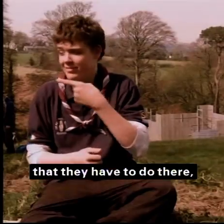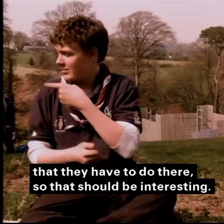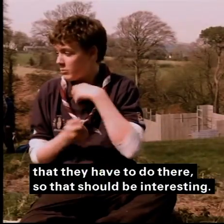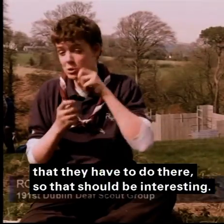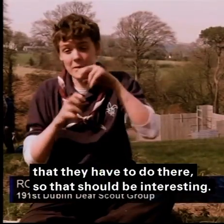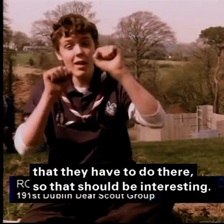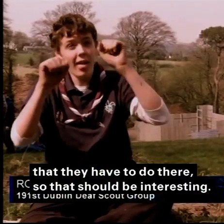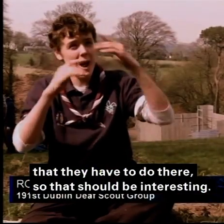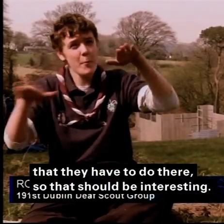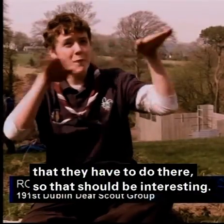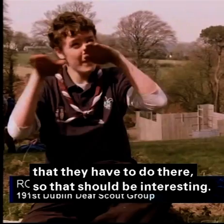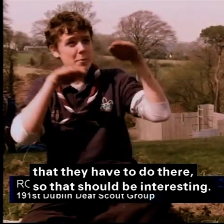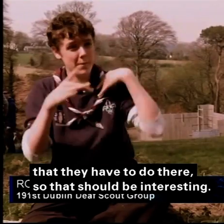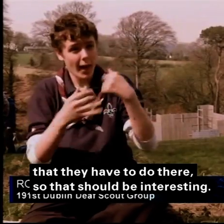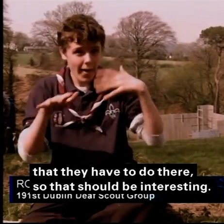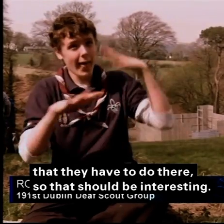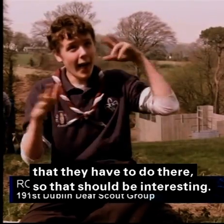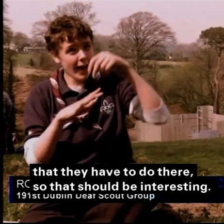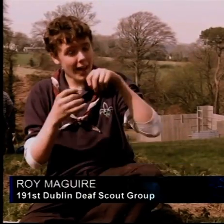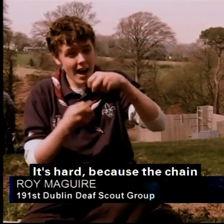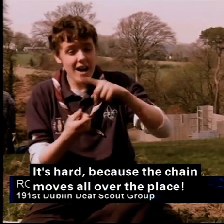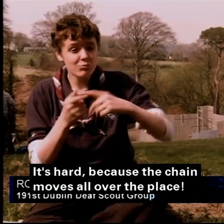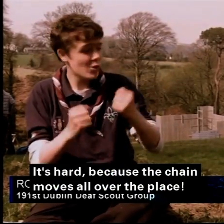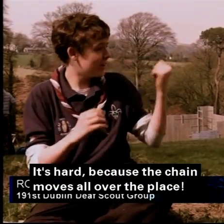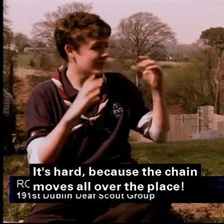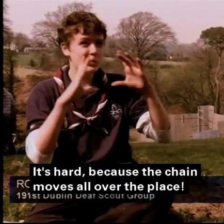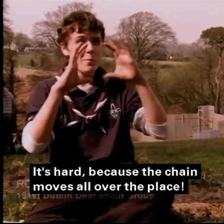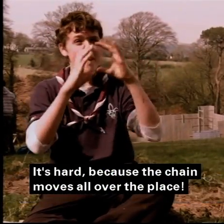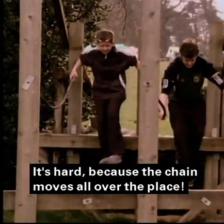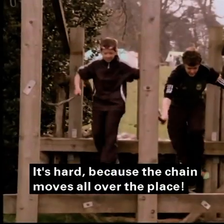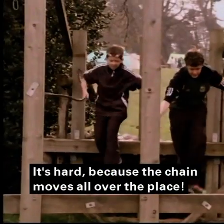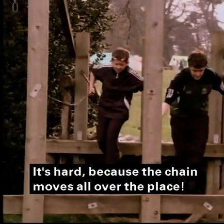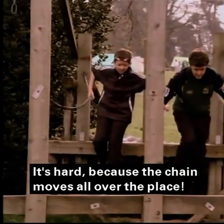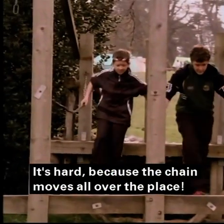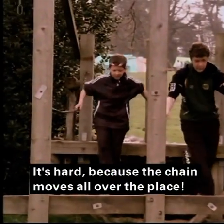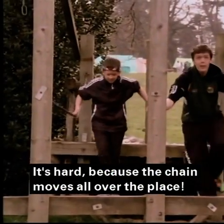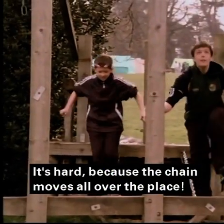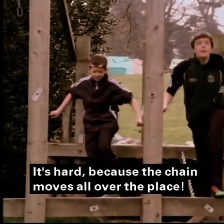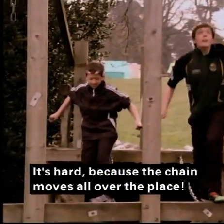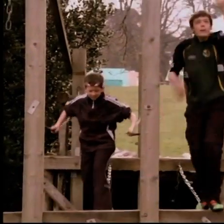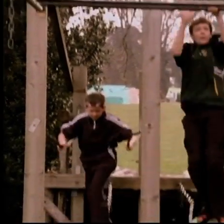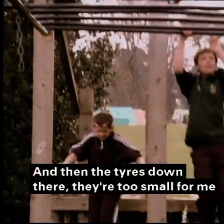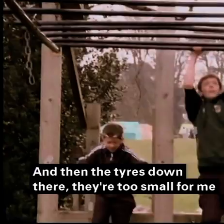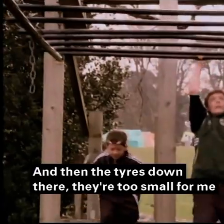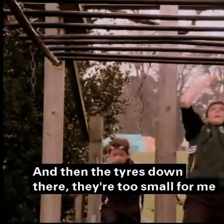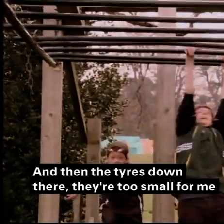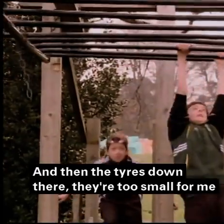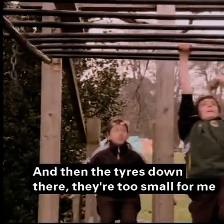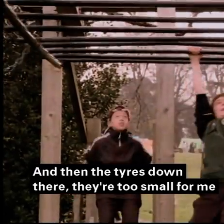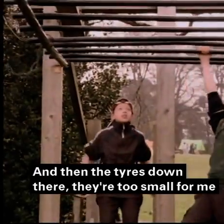It's hard because the chain moves all over the place. And then the tires down there, they're too small for me to